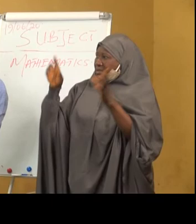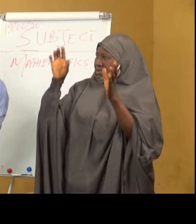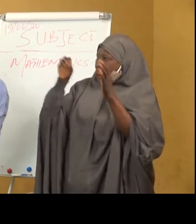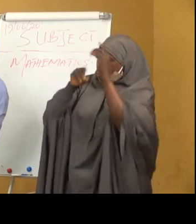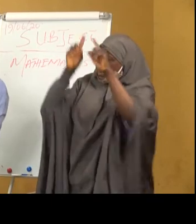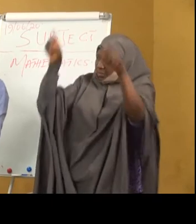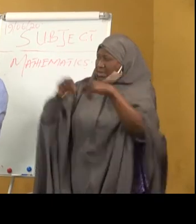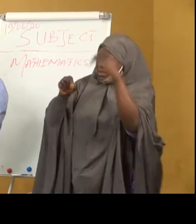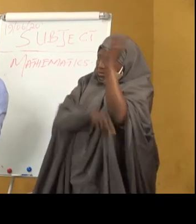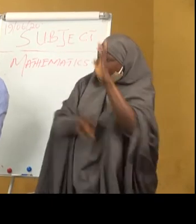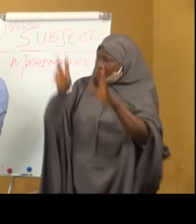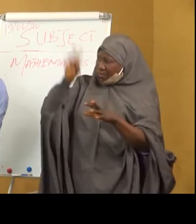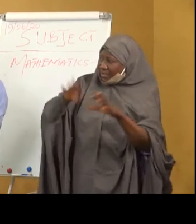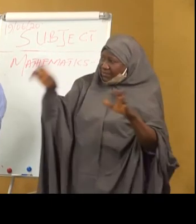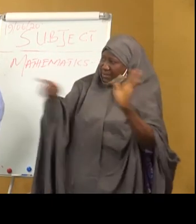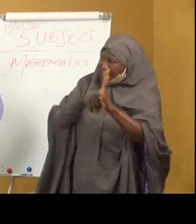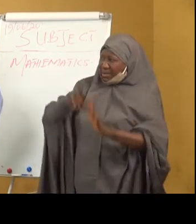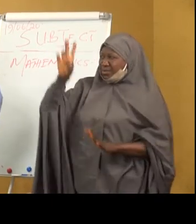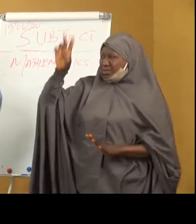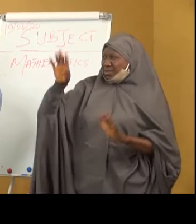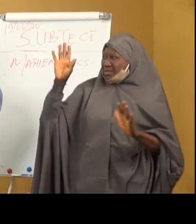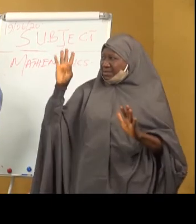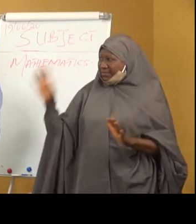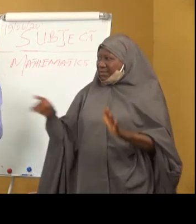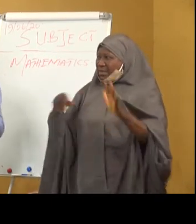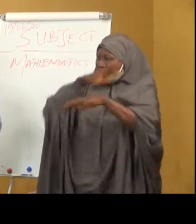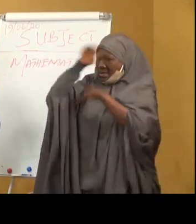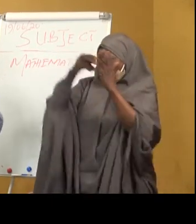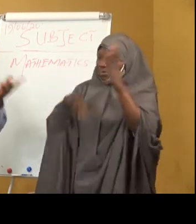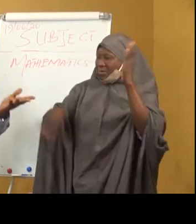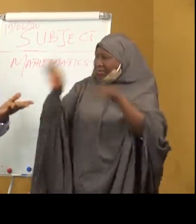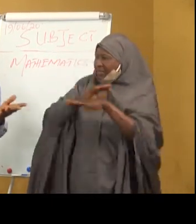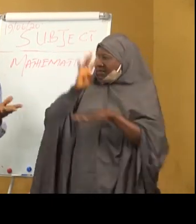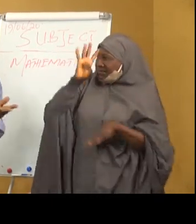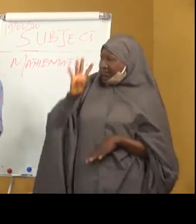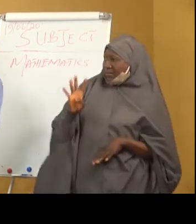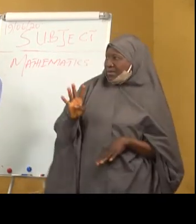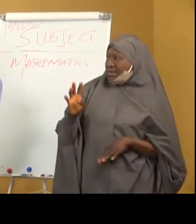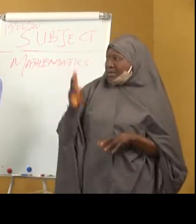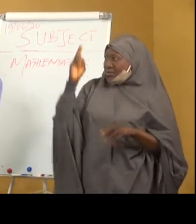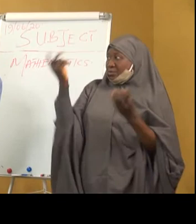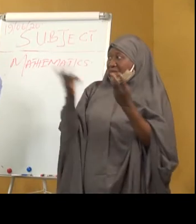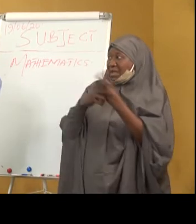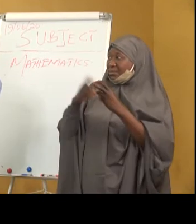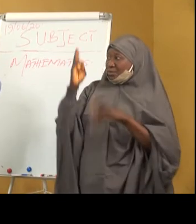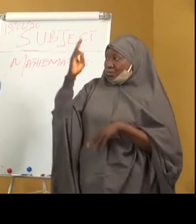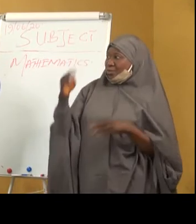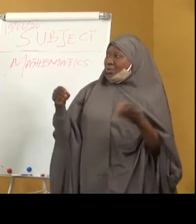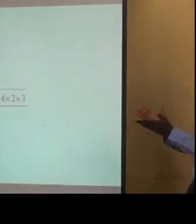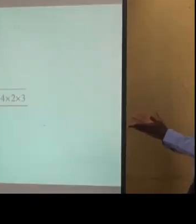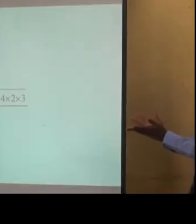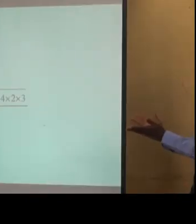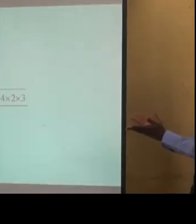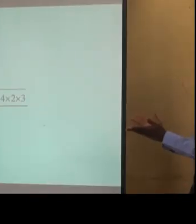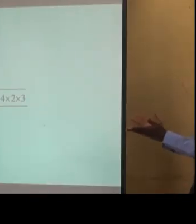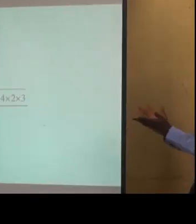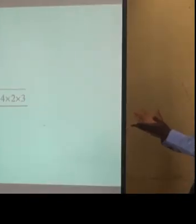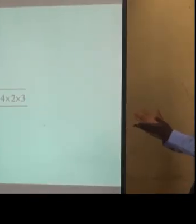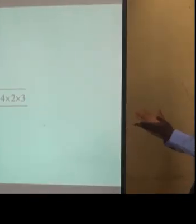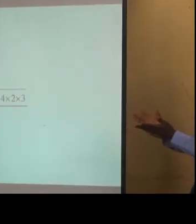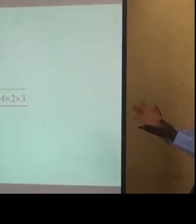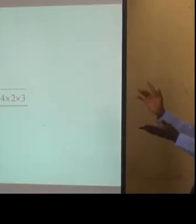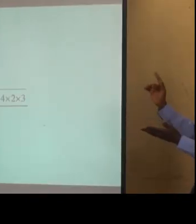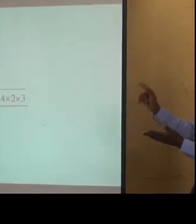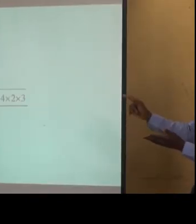25 minus 24. All over the denominator, which is 2 times 2. And of course, 2 times 2 gives you 4. So